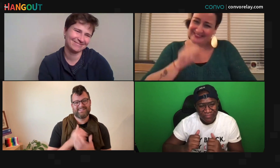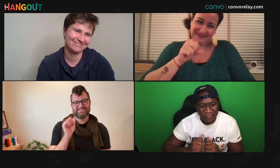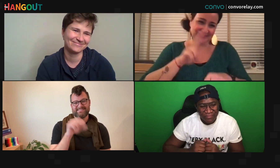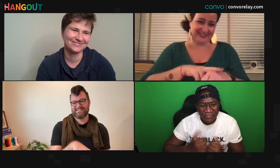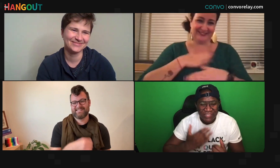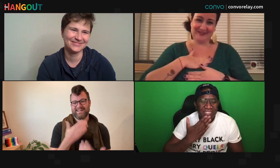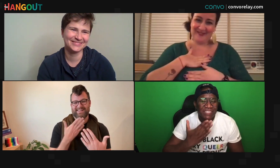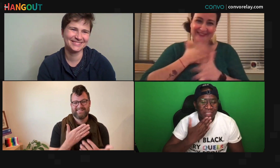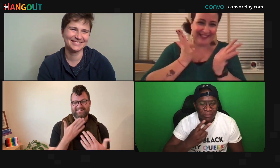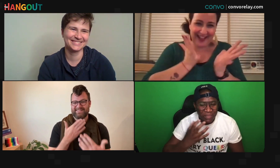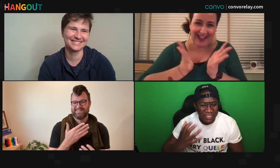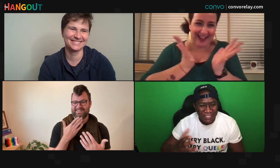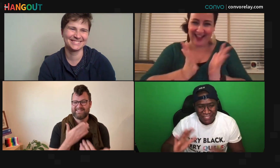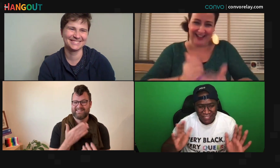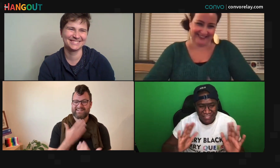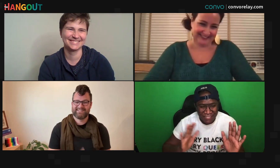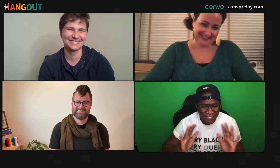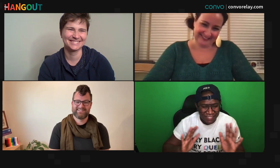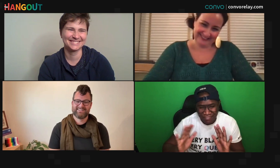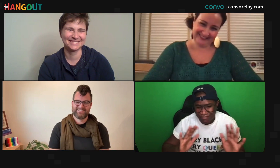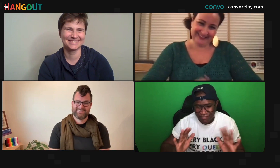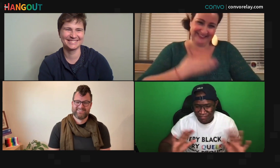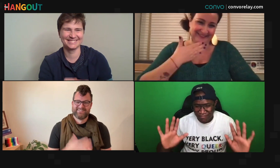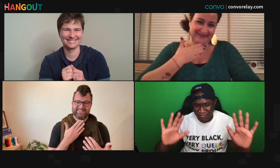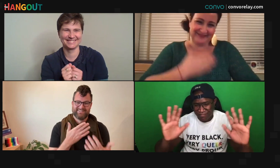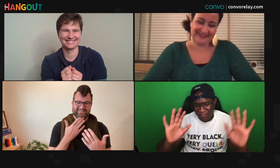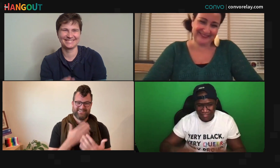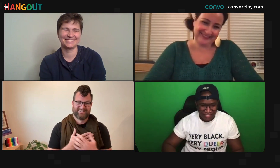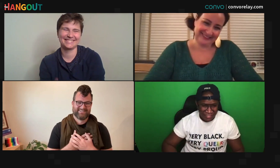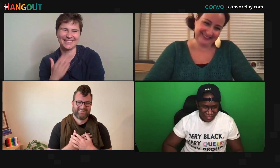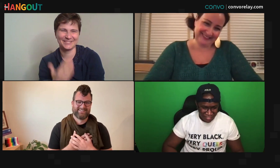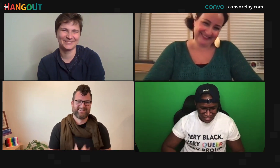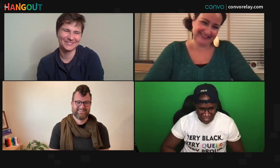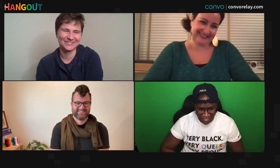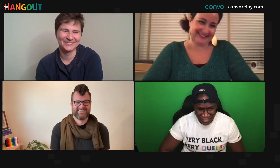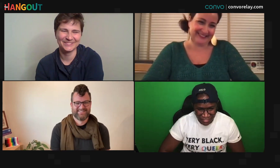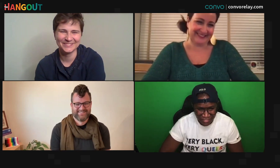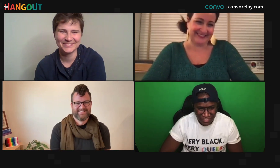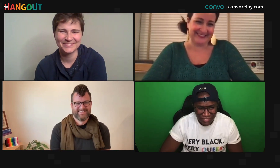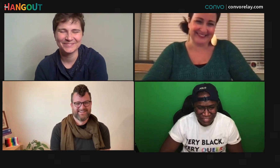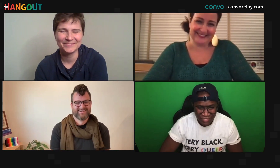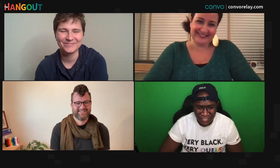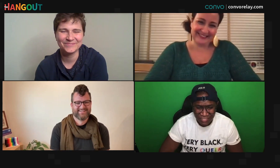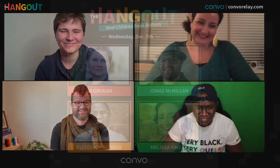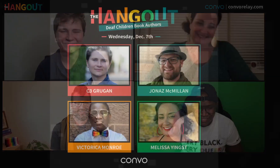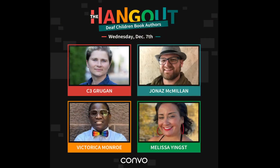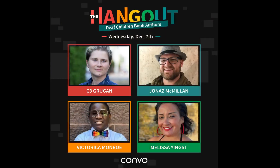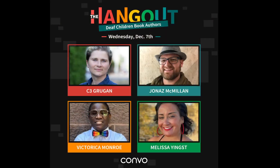Thank you for having us. Of course, I enjoyed the discussion.